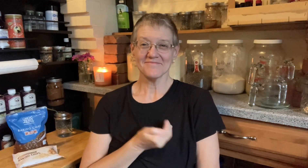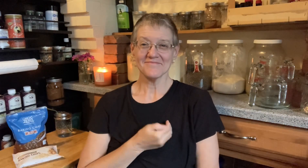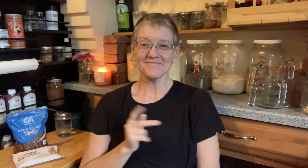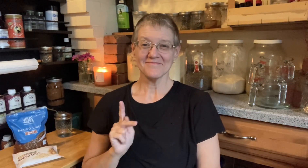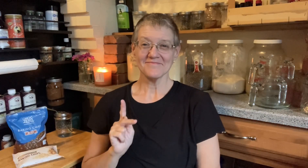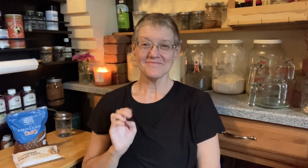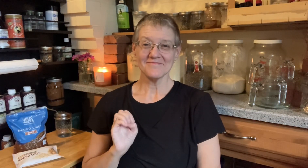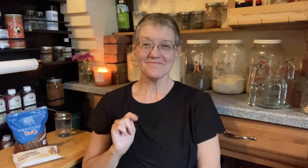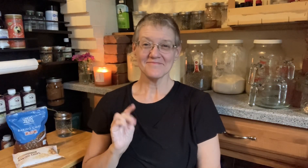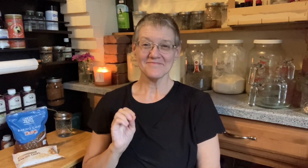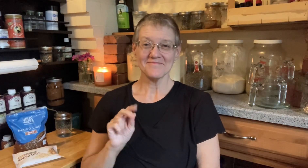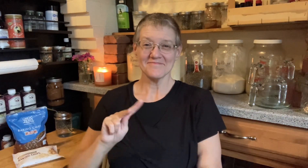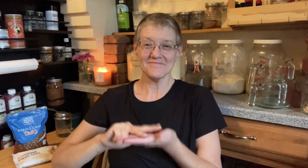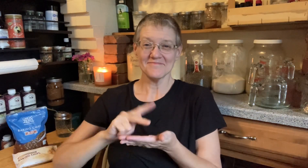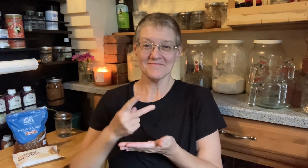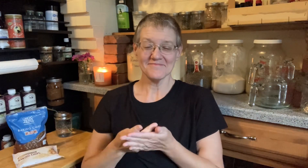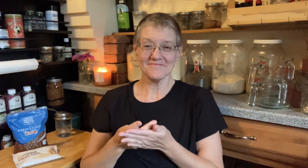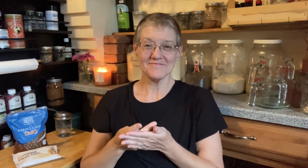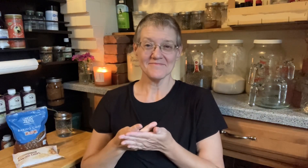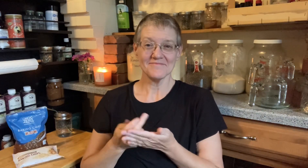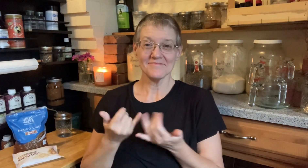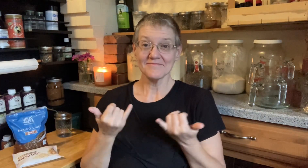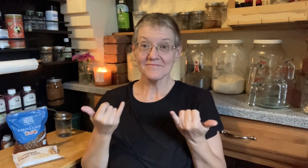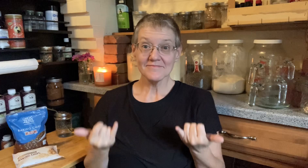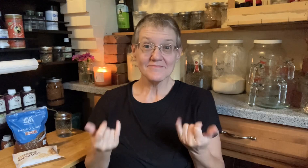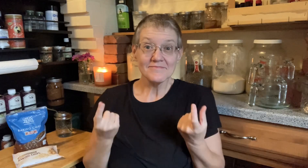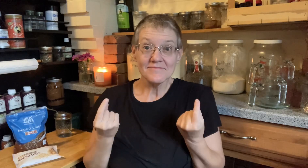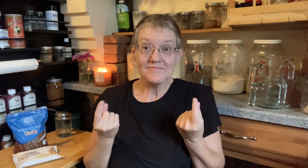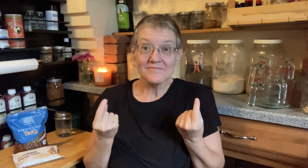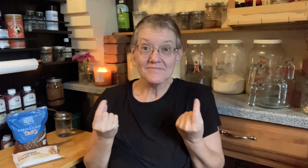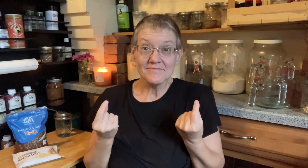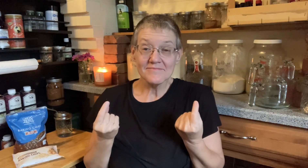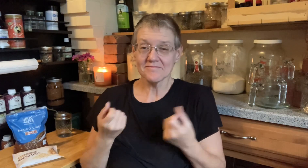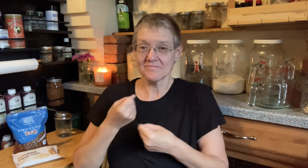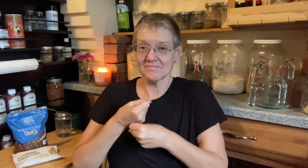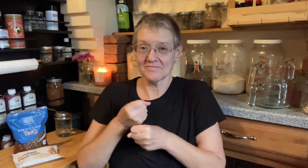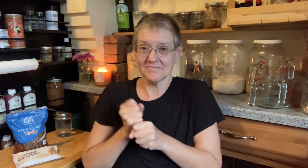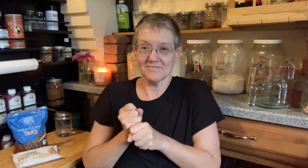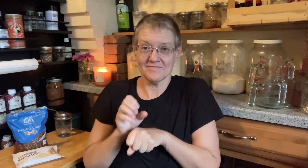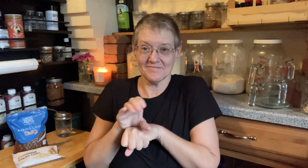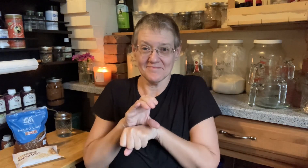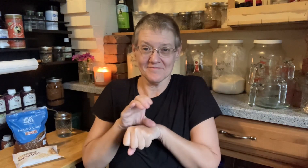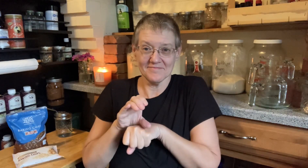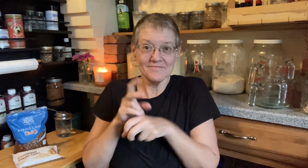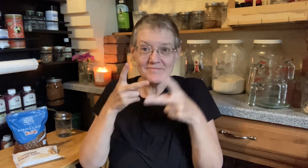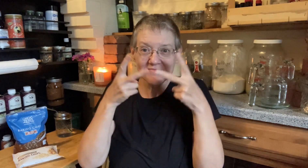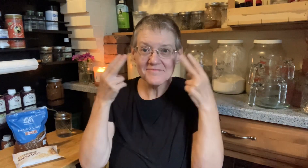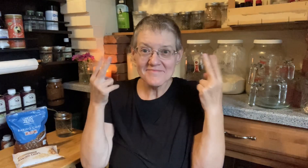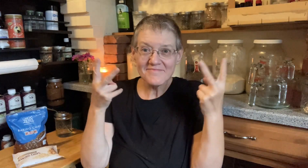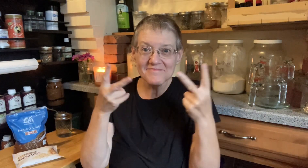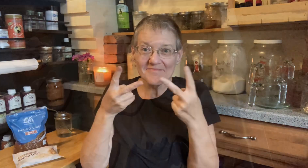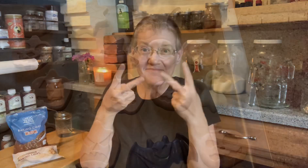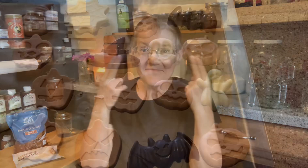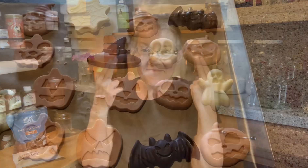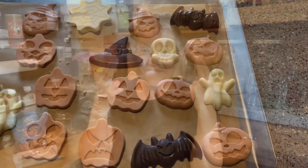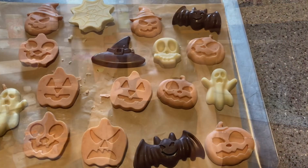Welcome to our keto kitchen. Now today we're going to make Halloween